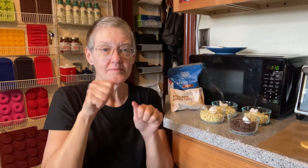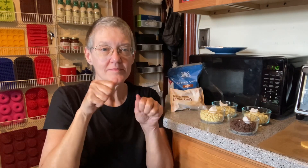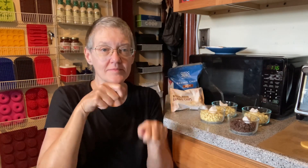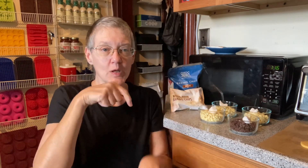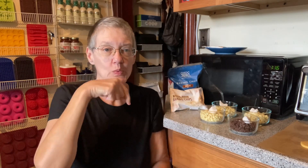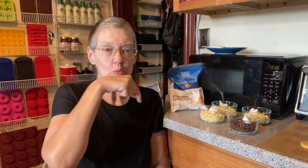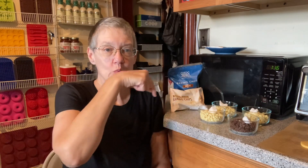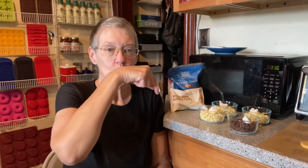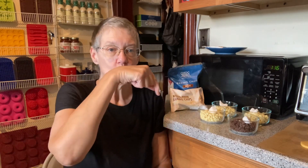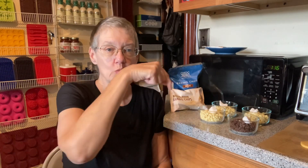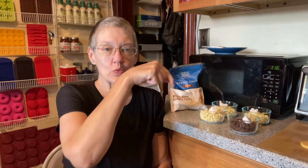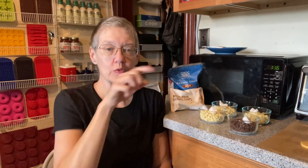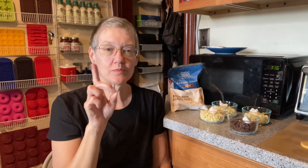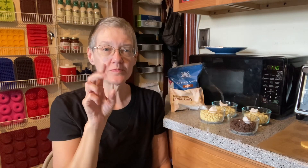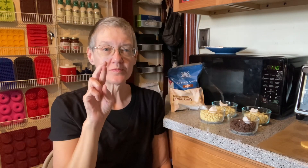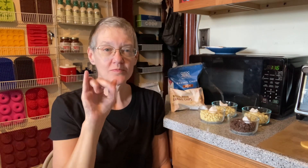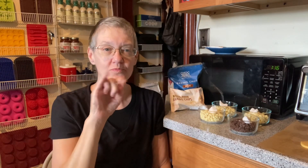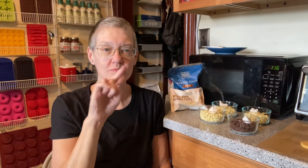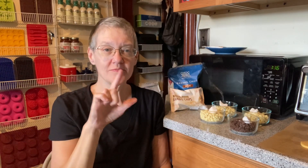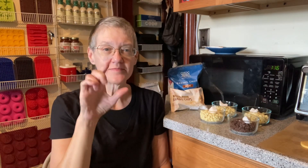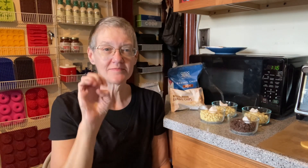be thinner so I can drizzle it on the cookies.